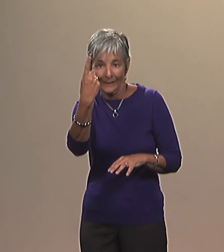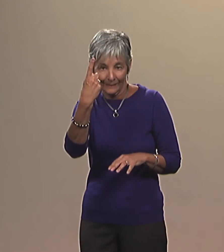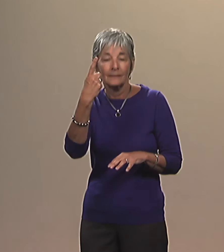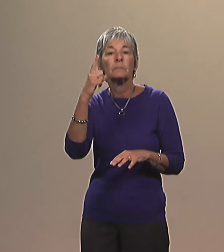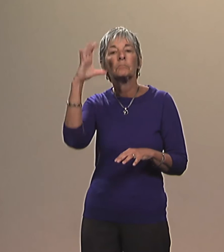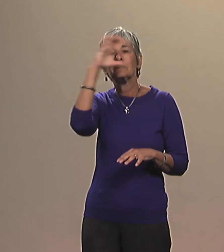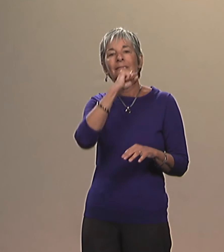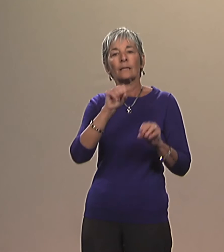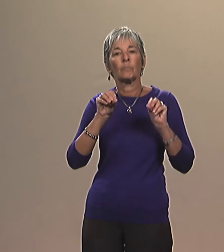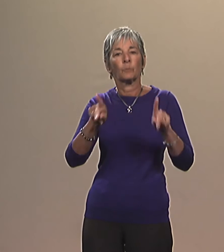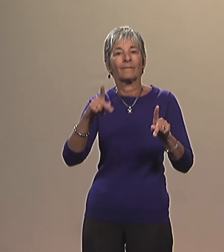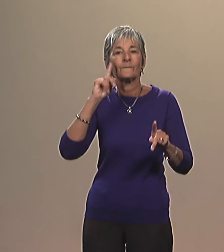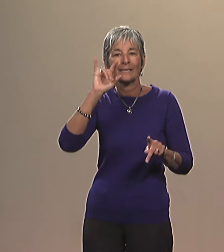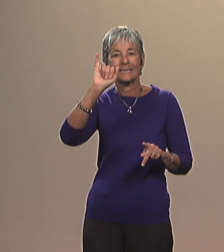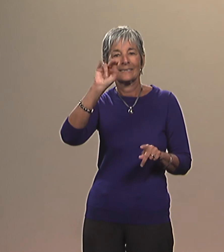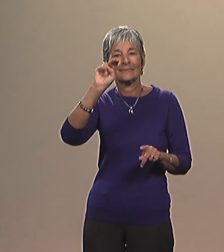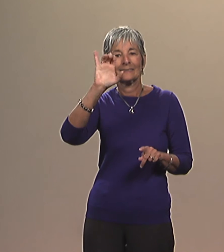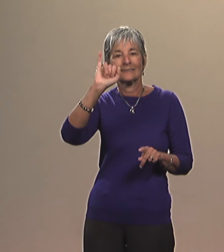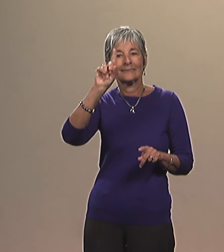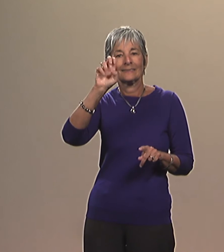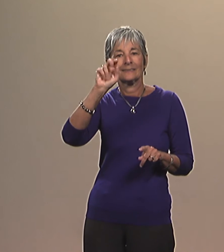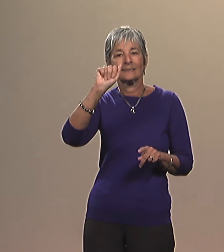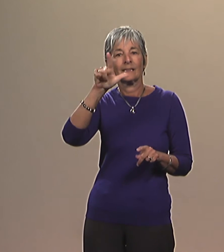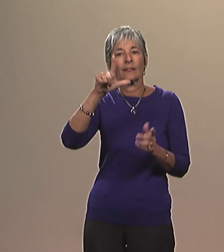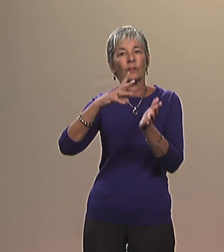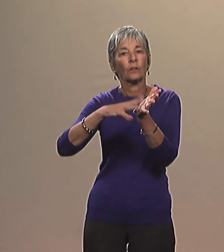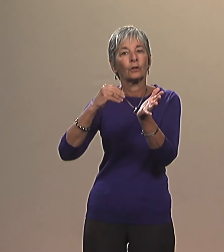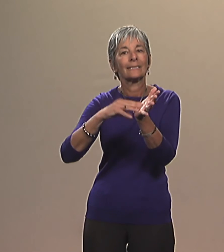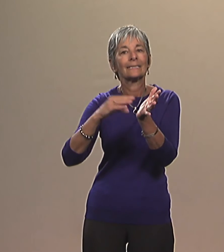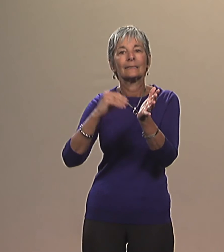They still miss the opportunity for incidental learning.